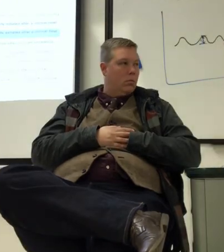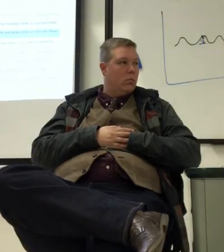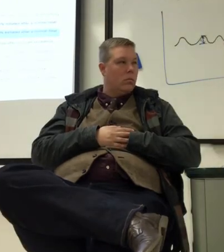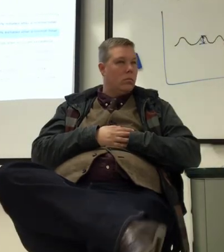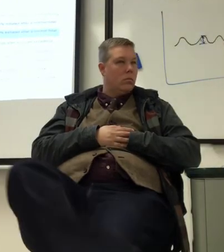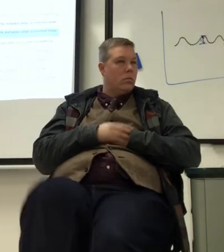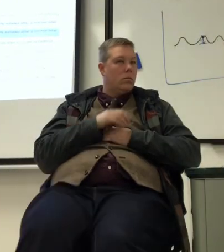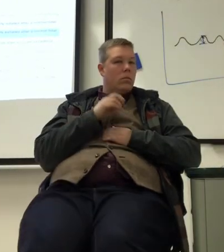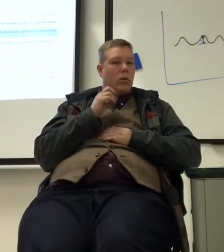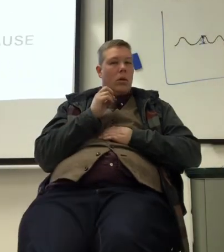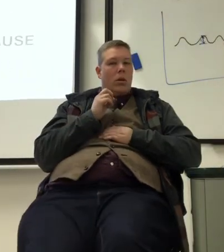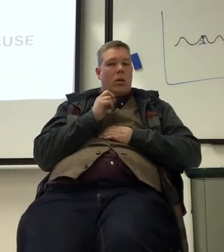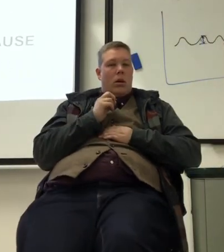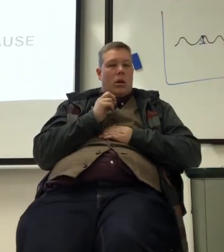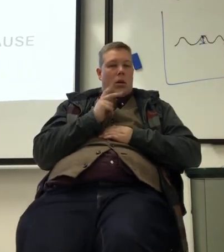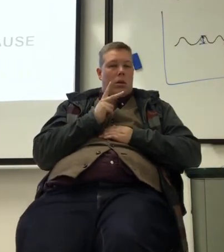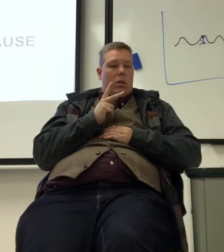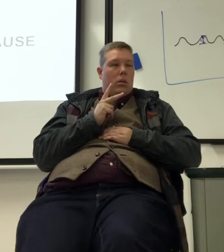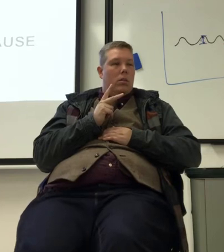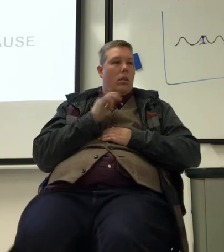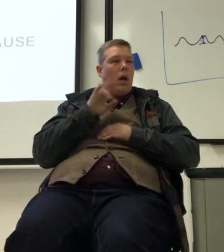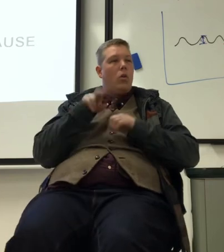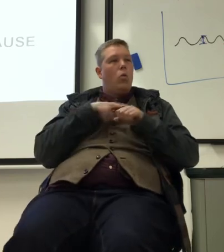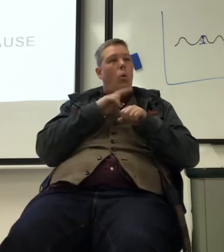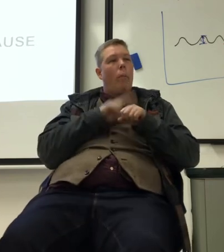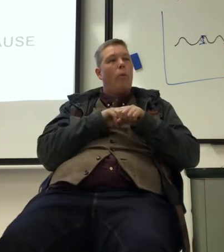All right, so normal breathing,